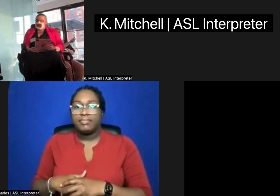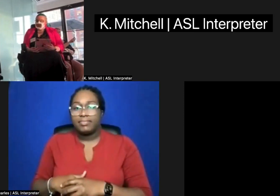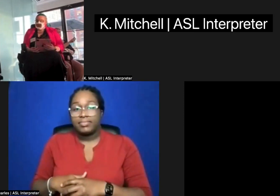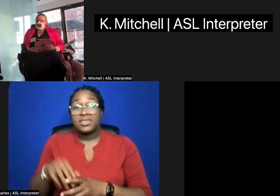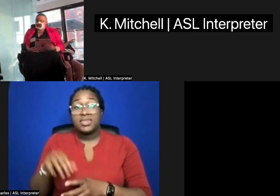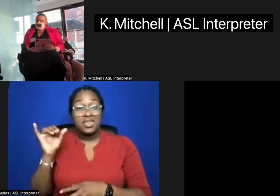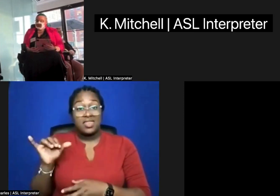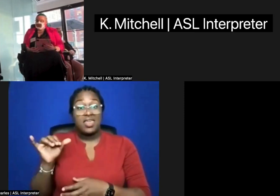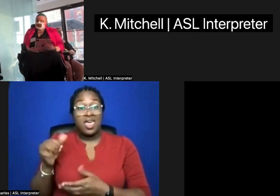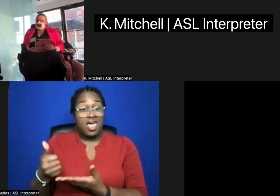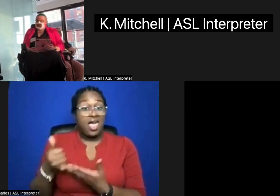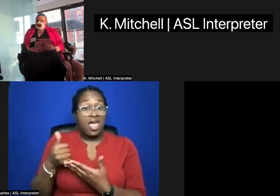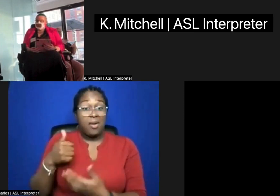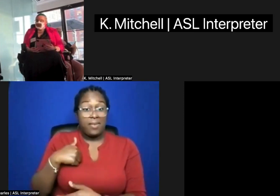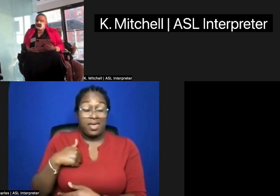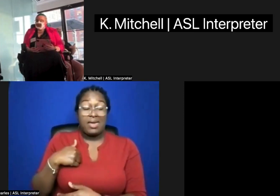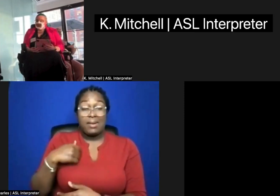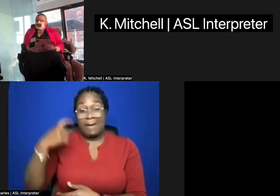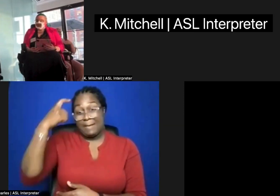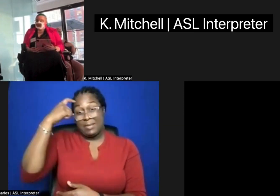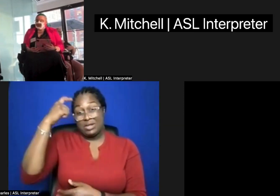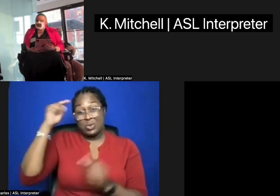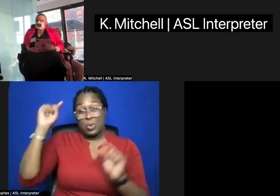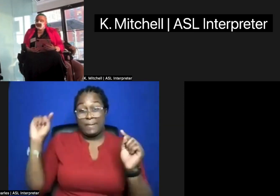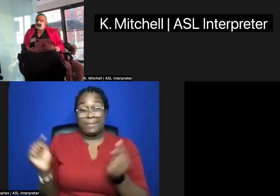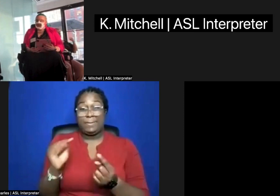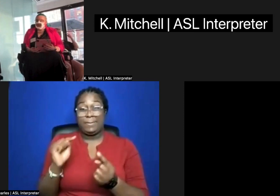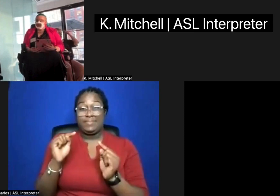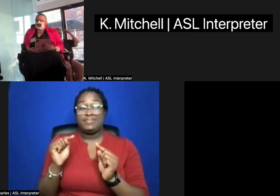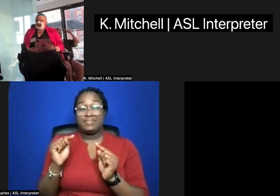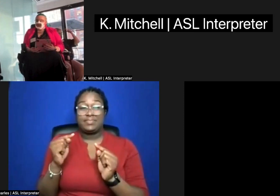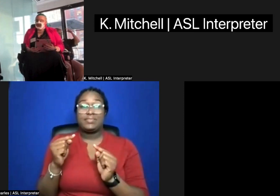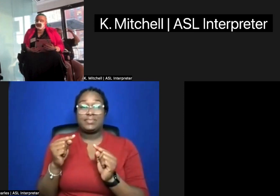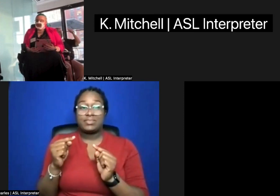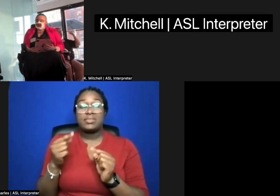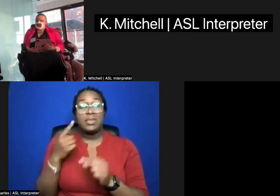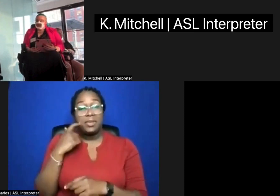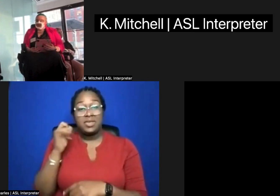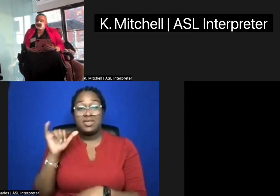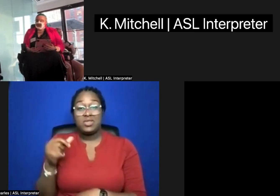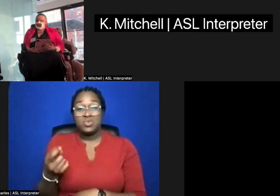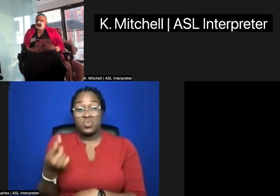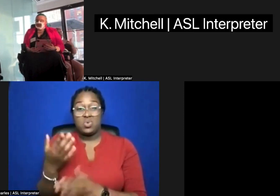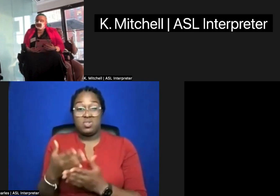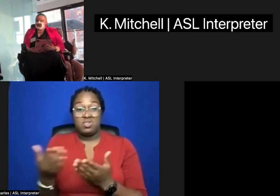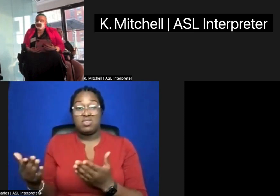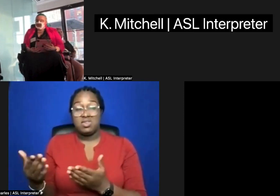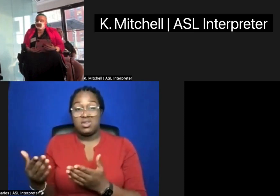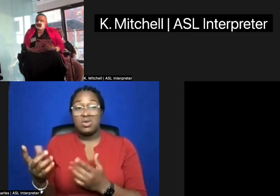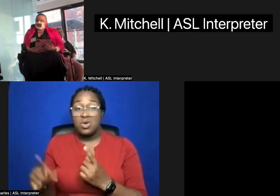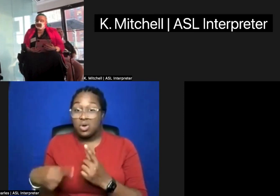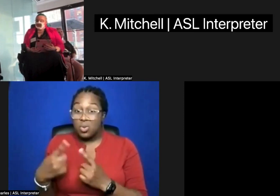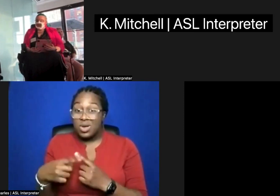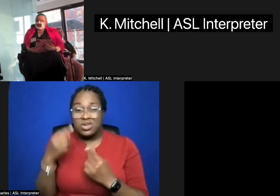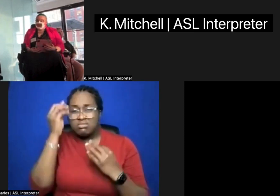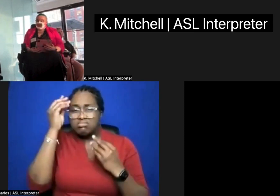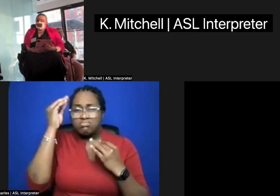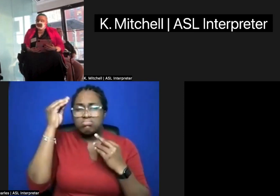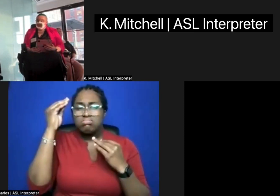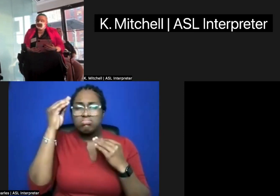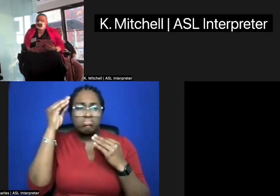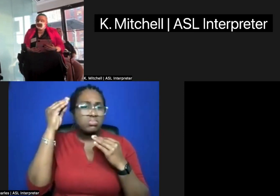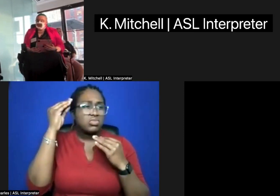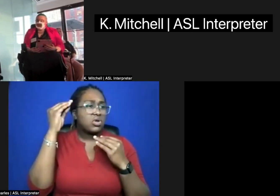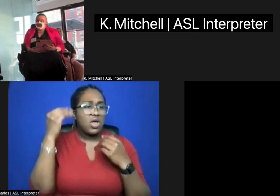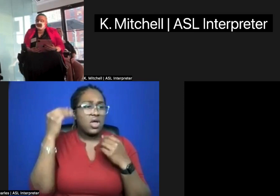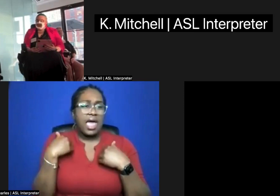of mental anguish as well. Because I will say that is one thing, when you're when you're having